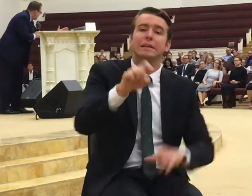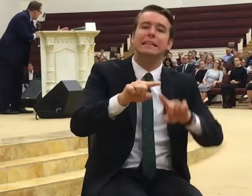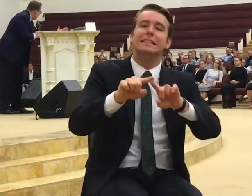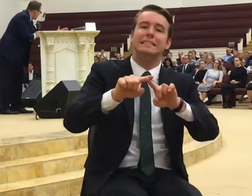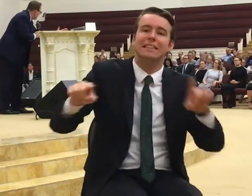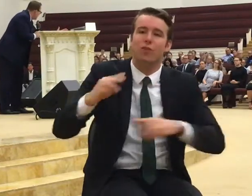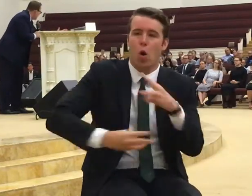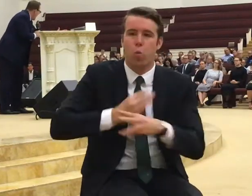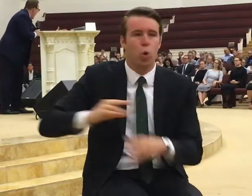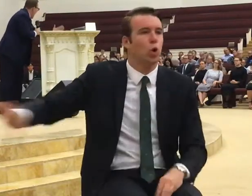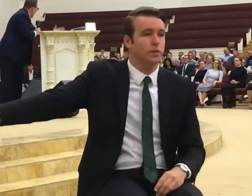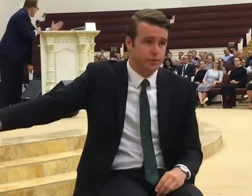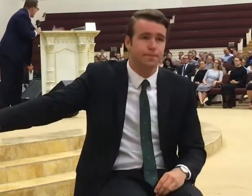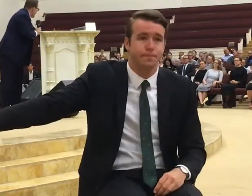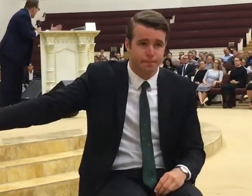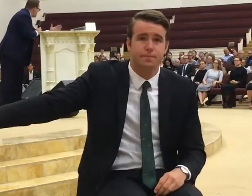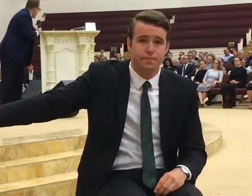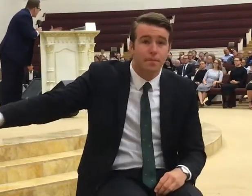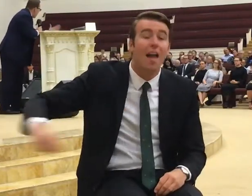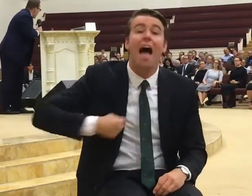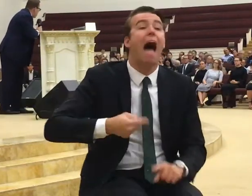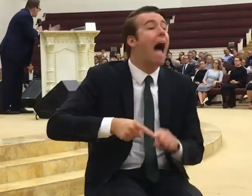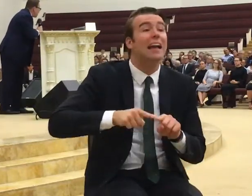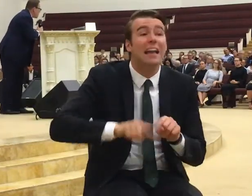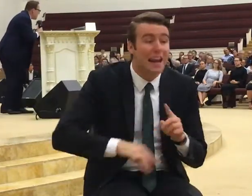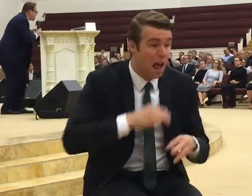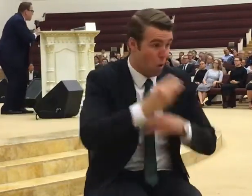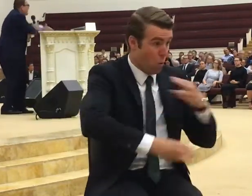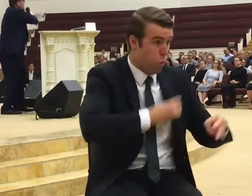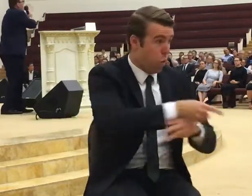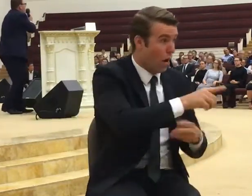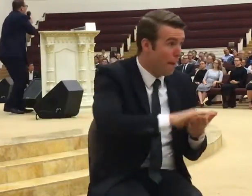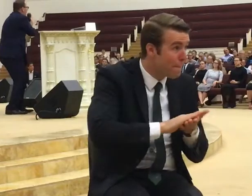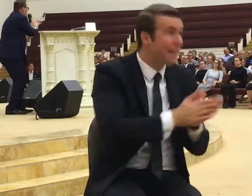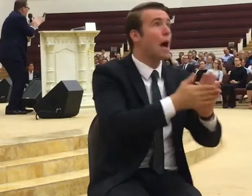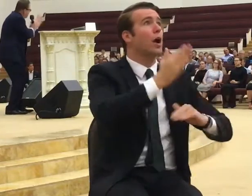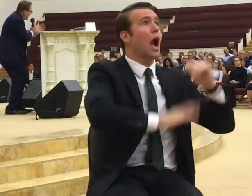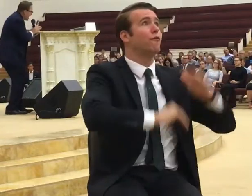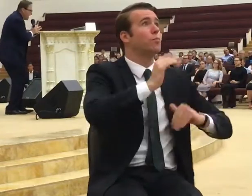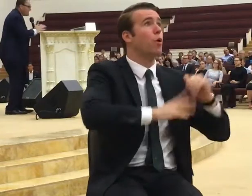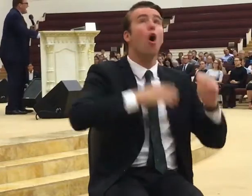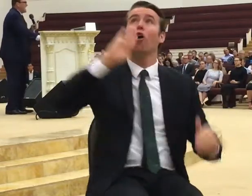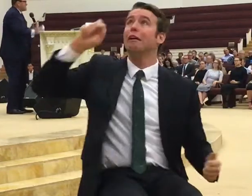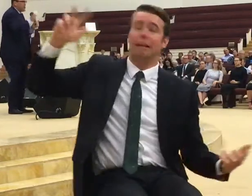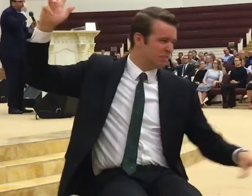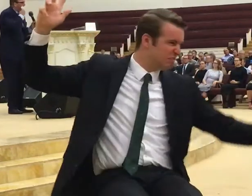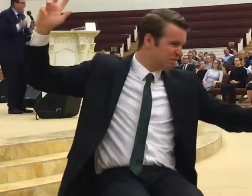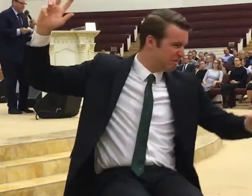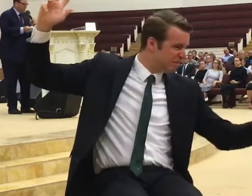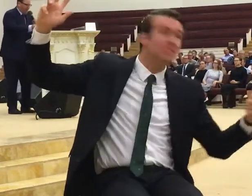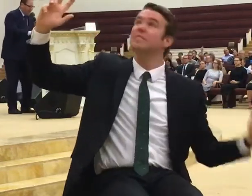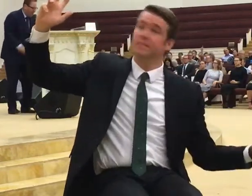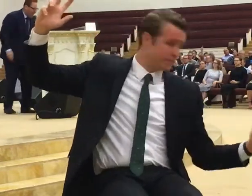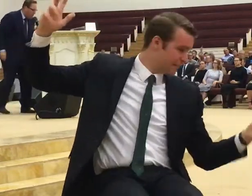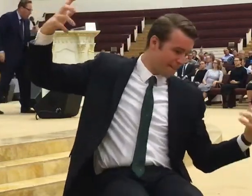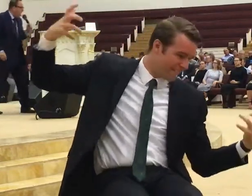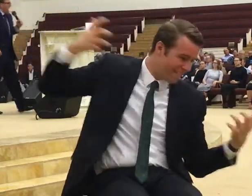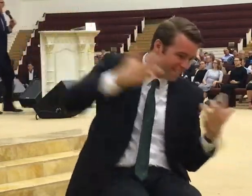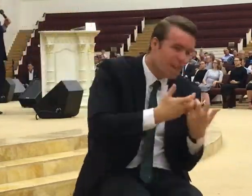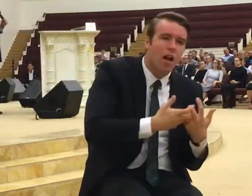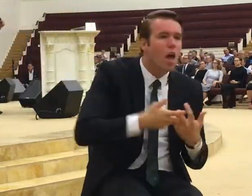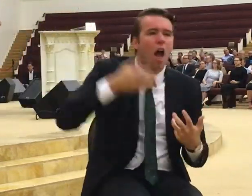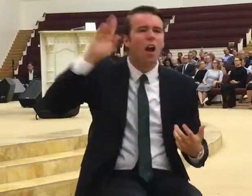world. I cannot make the world so comfortable for God to fit in it. He's too big to fit in that